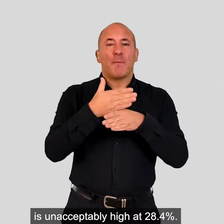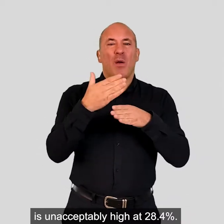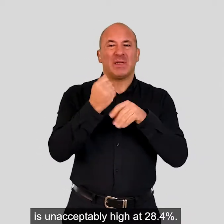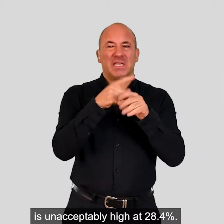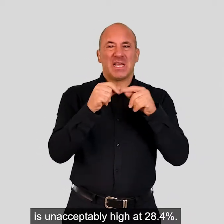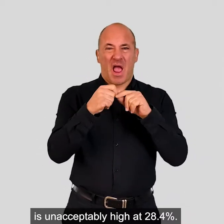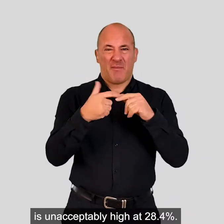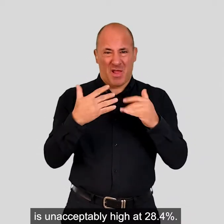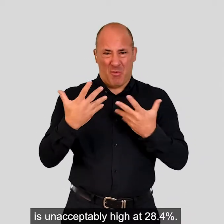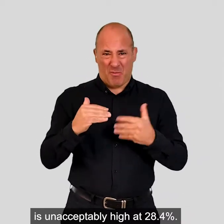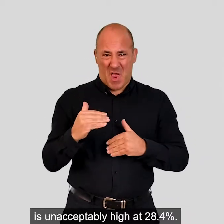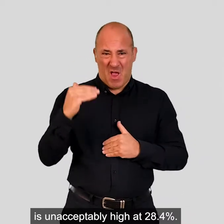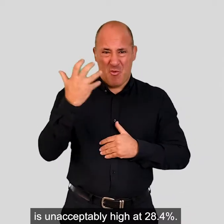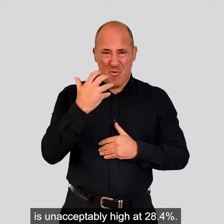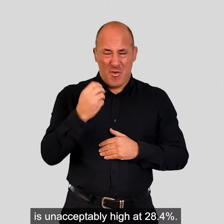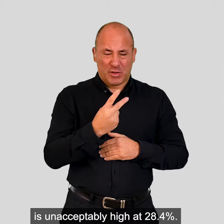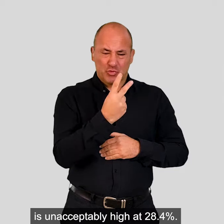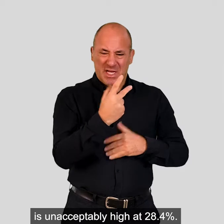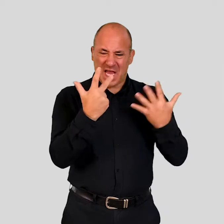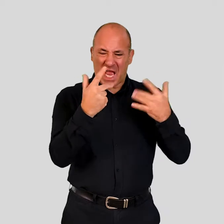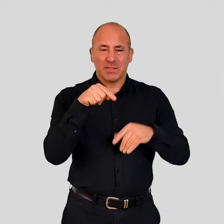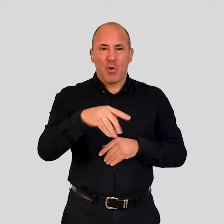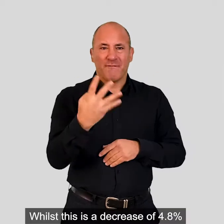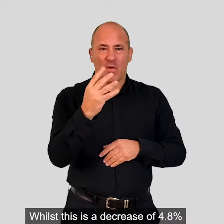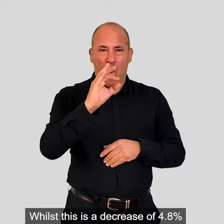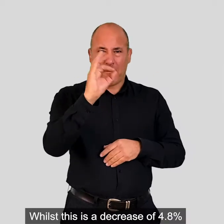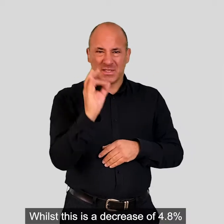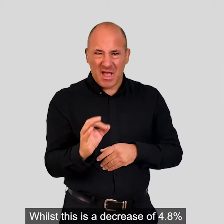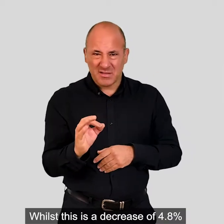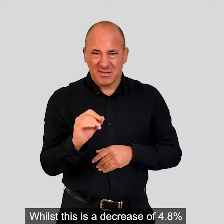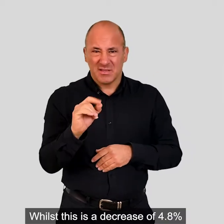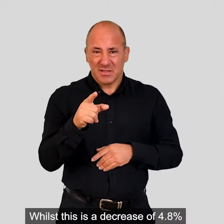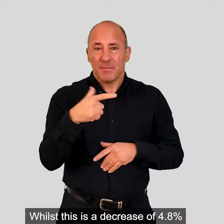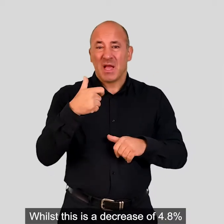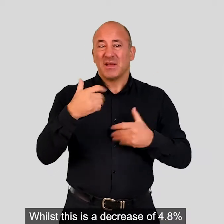at 28.4%. Whilst this is a decrease of